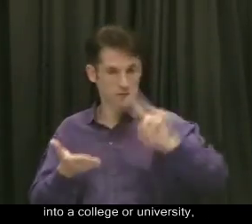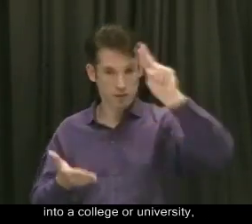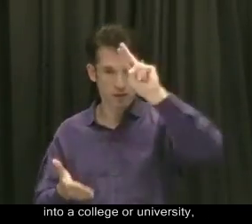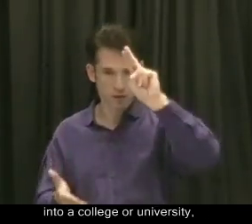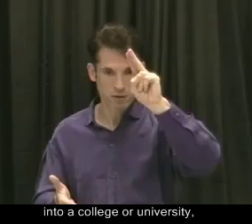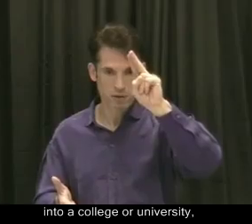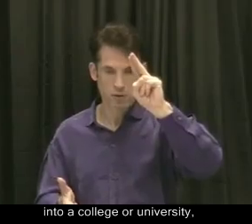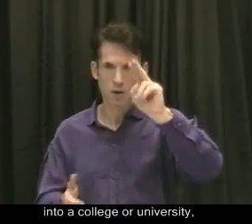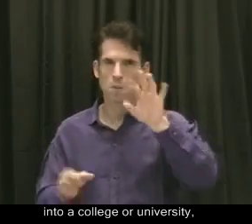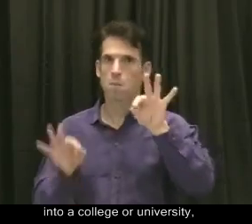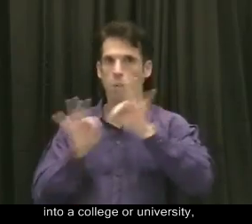university,